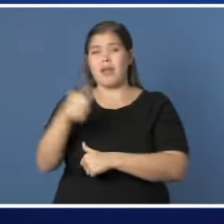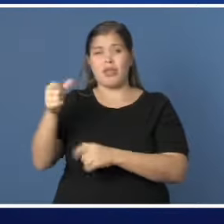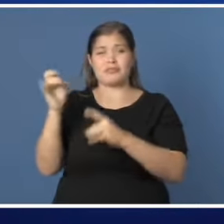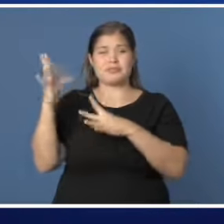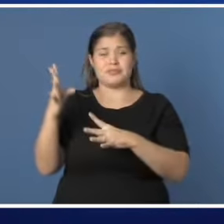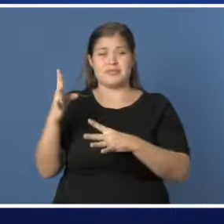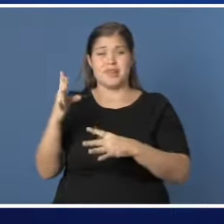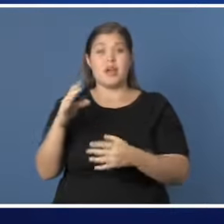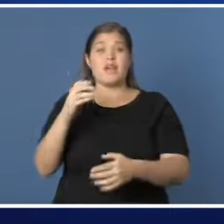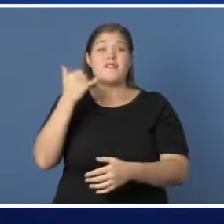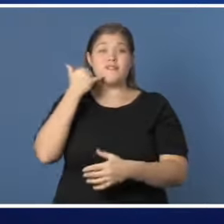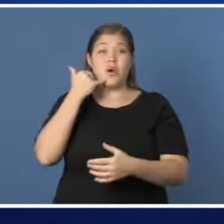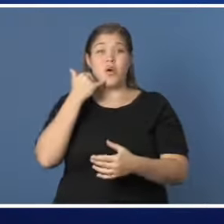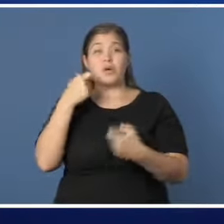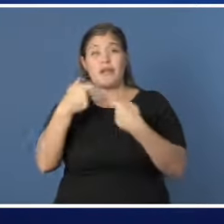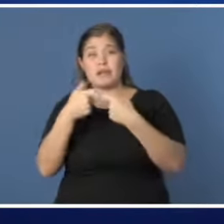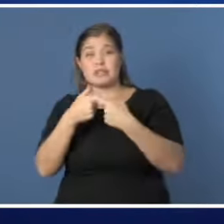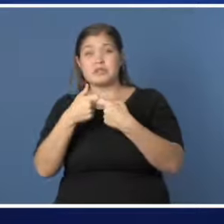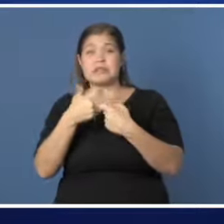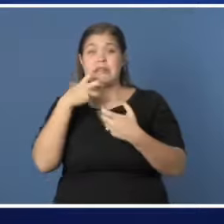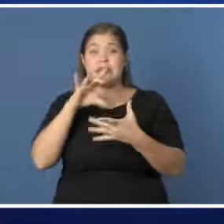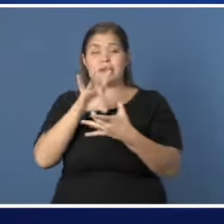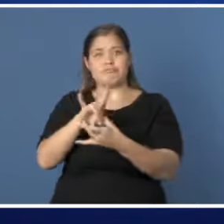disaster could cut water,